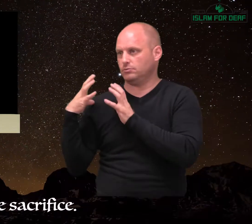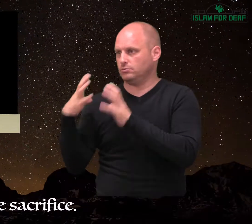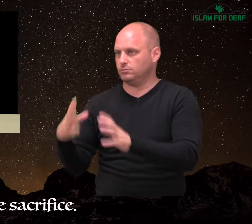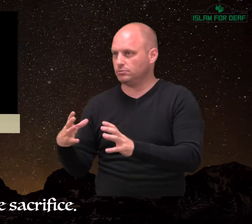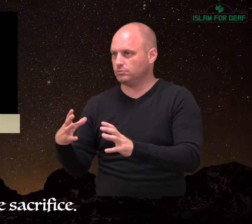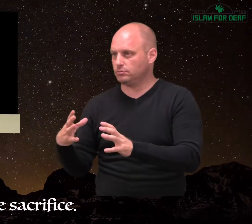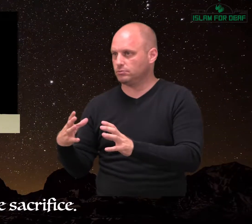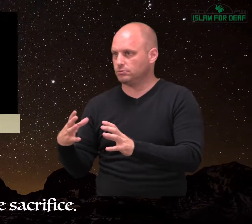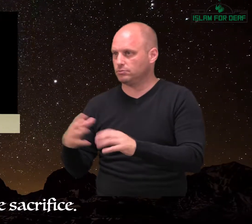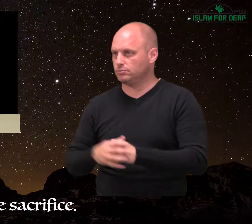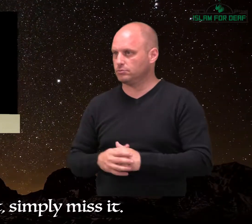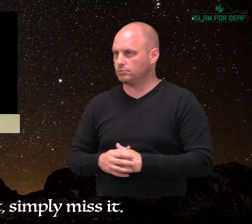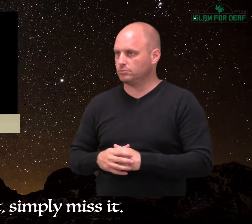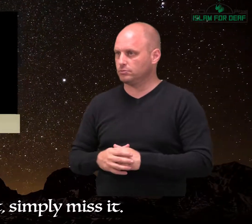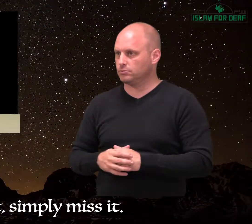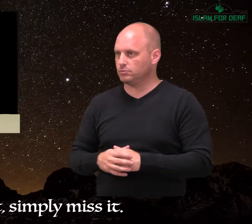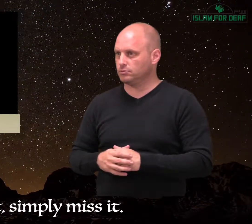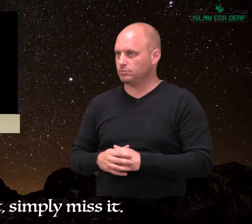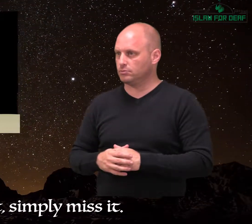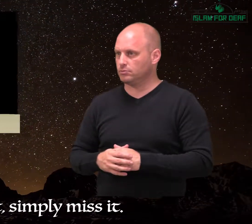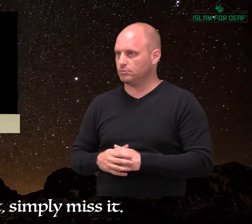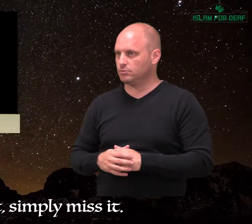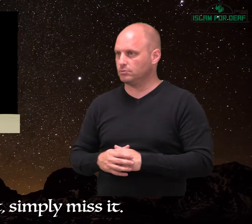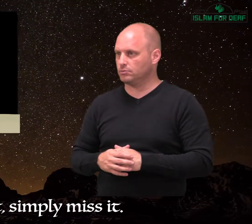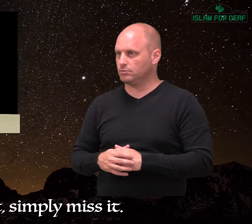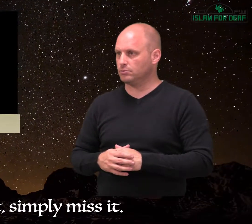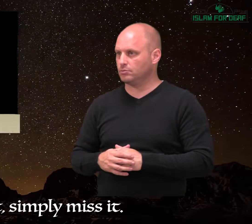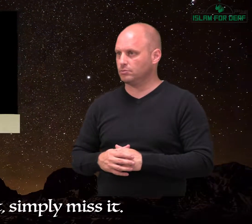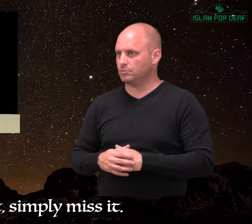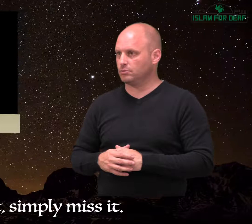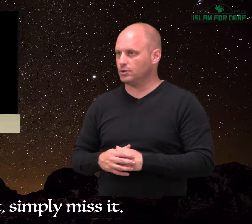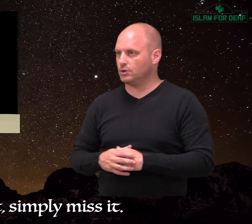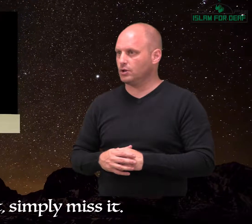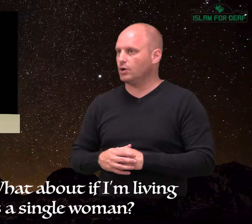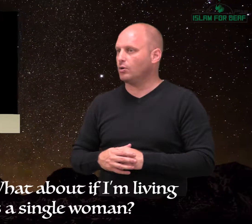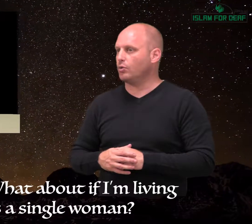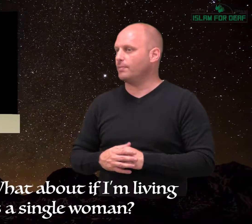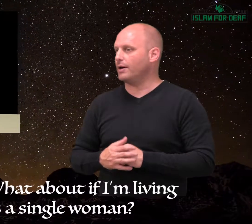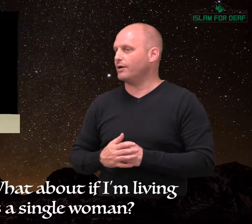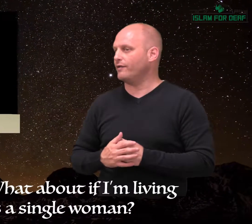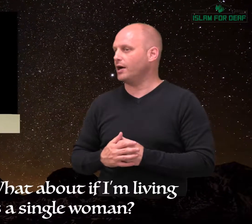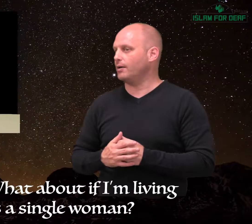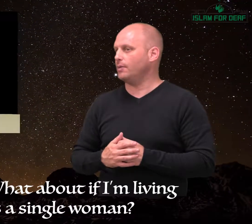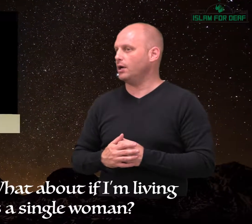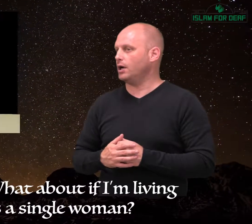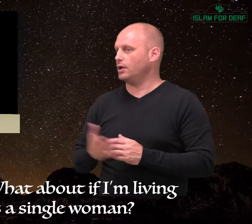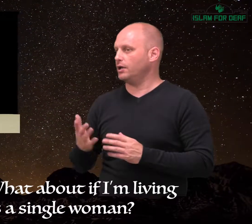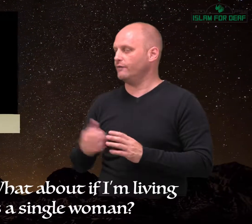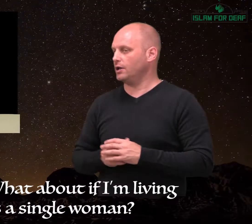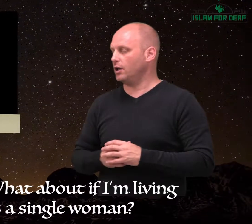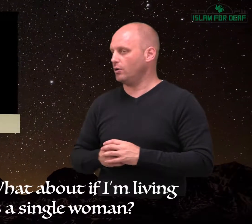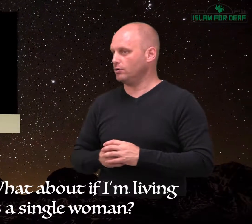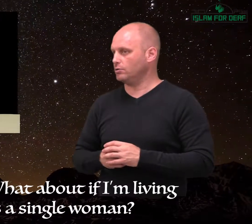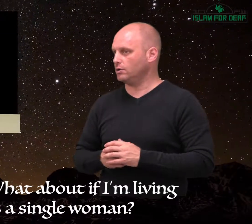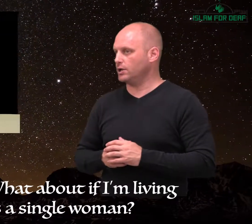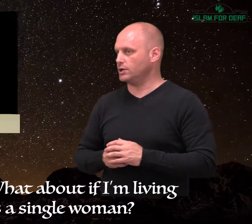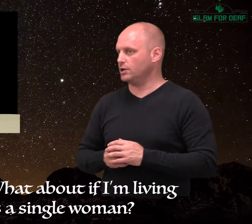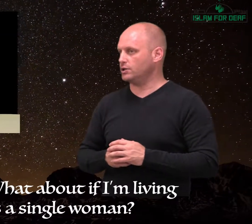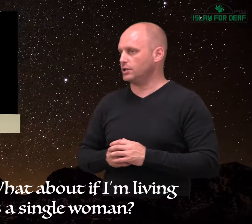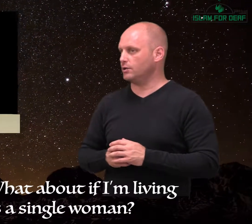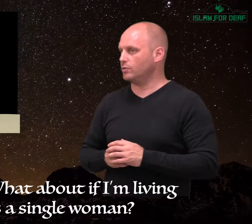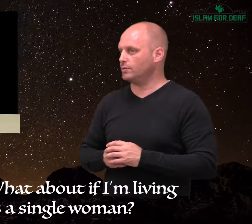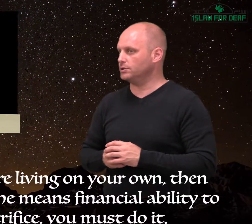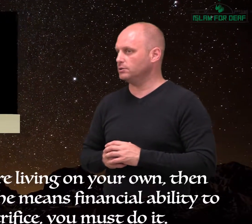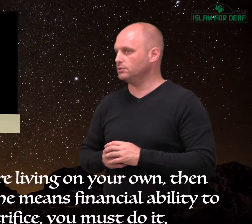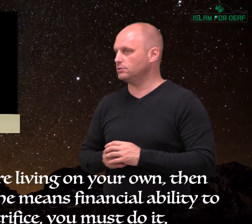the sacrifice, and he cannot simply miss it. What about if I'm living alone as